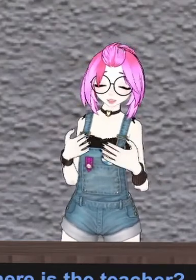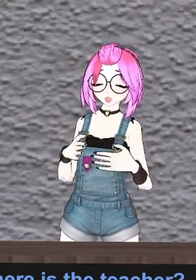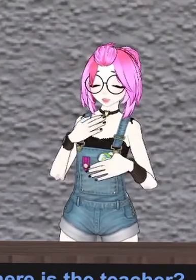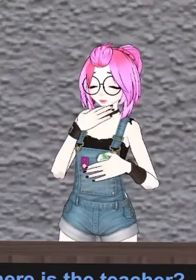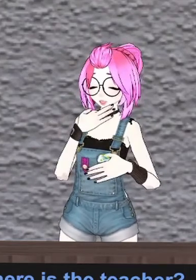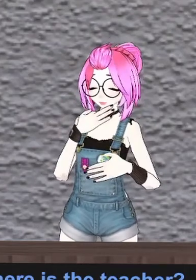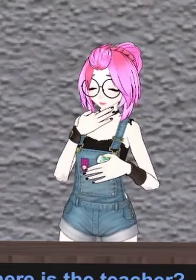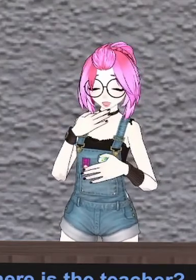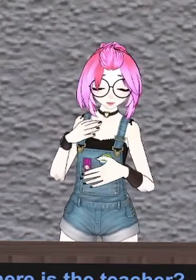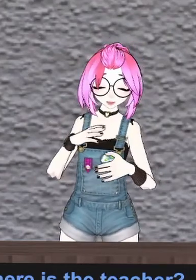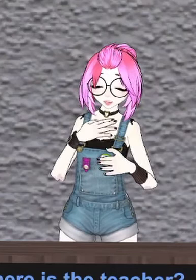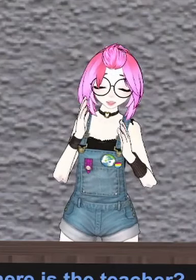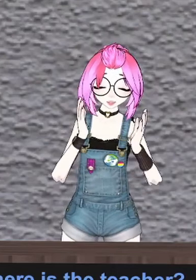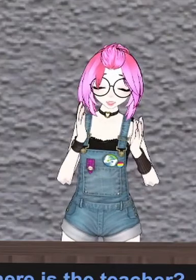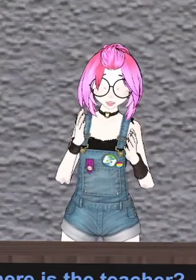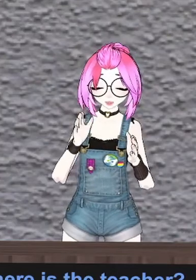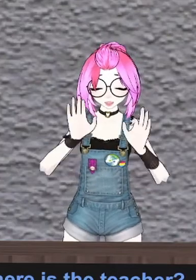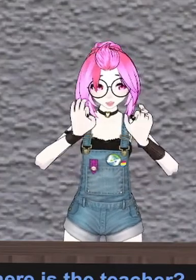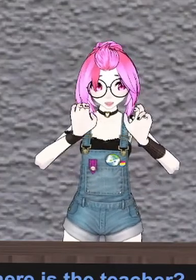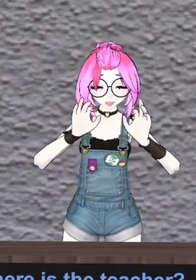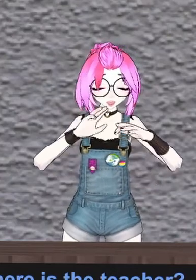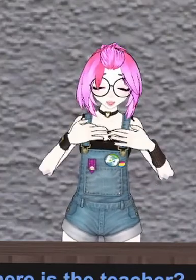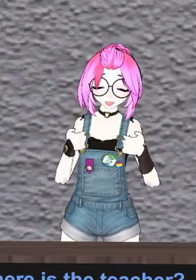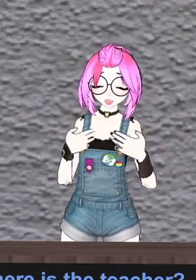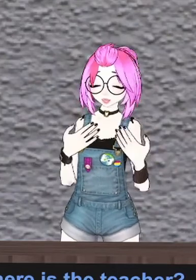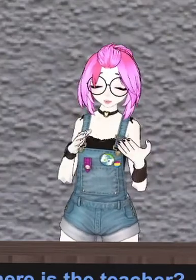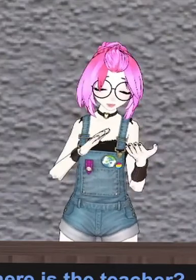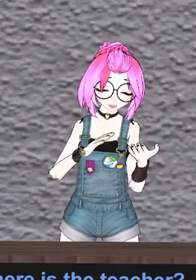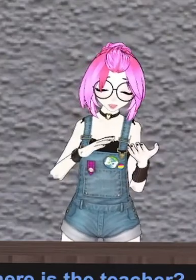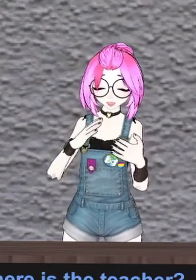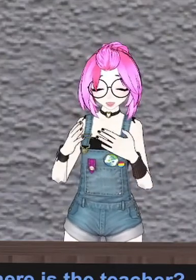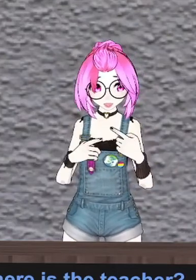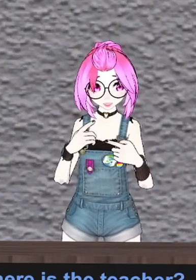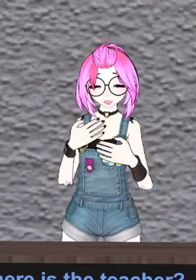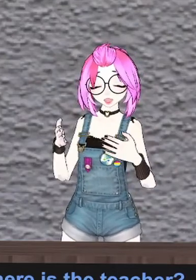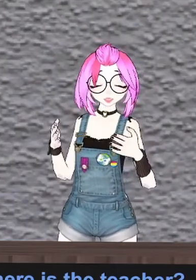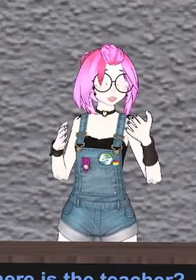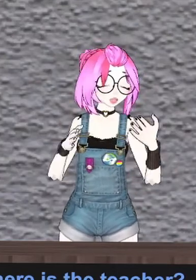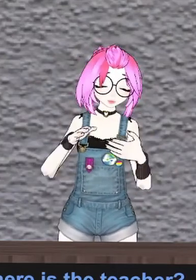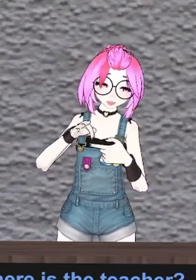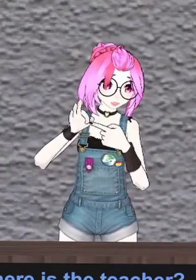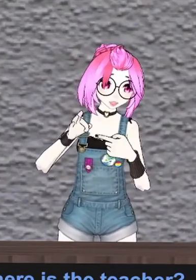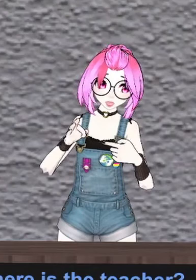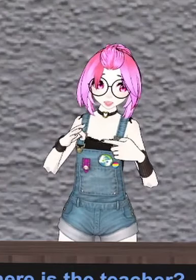So, just like somebody should not be embarrassed that they don't have index. That's fine. You could still sign in certain ways. We have special